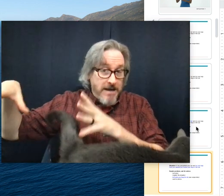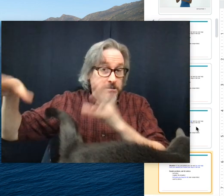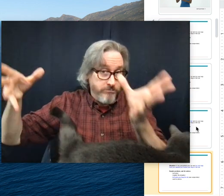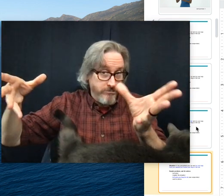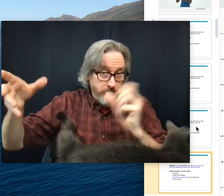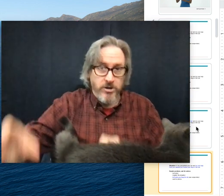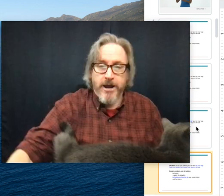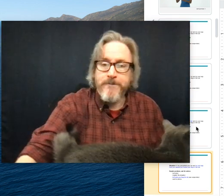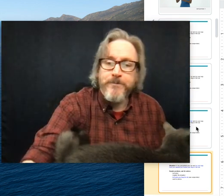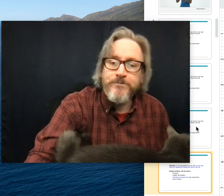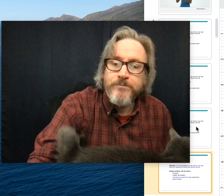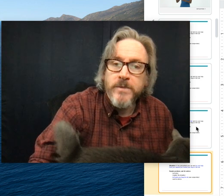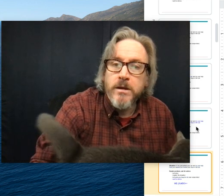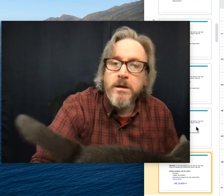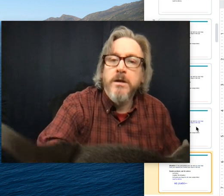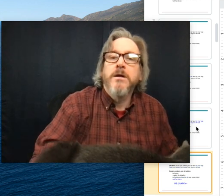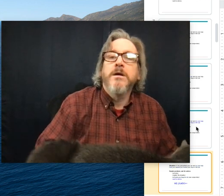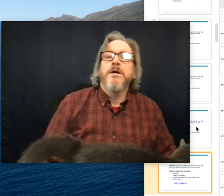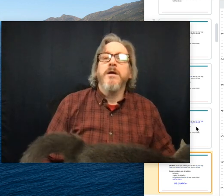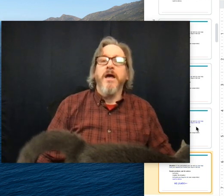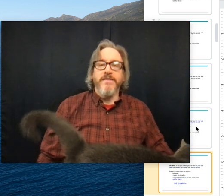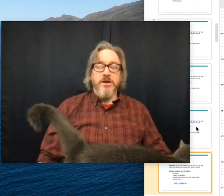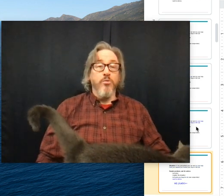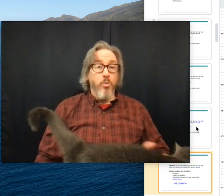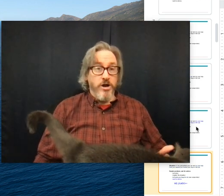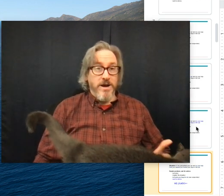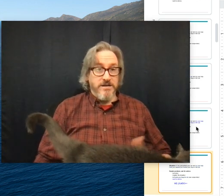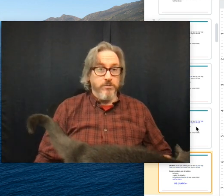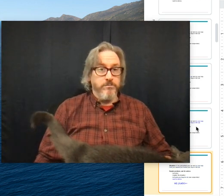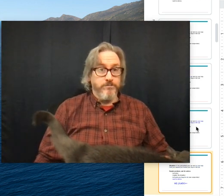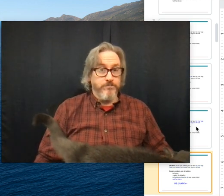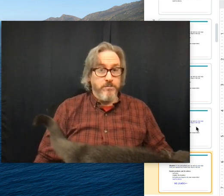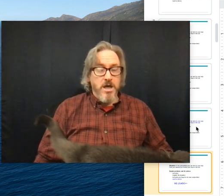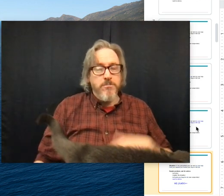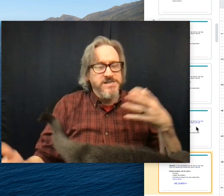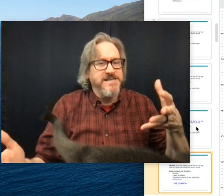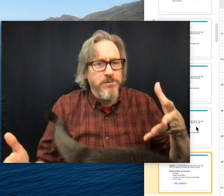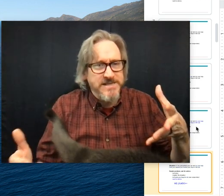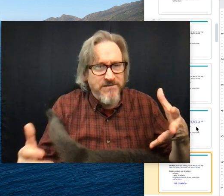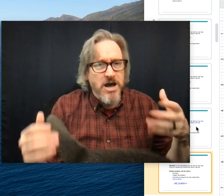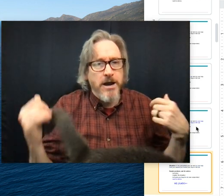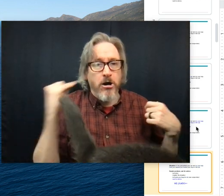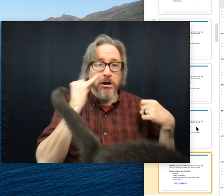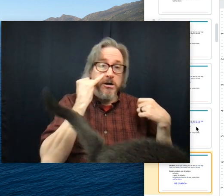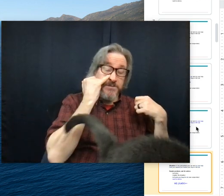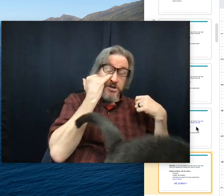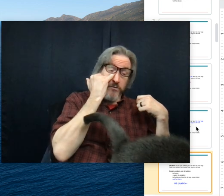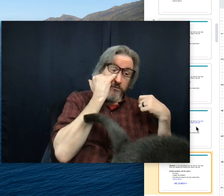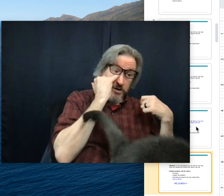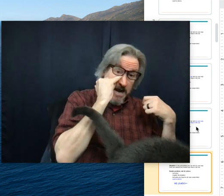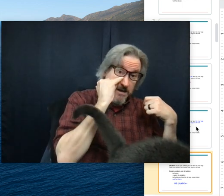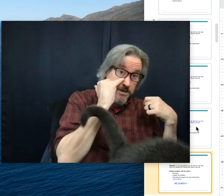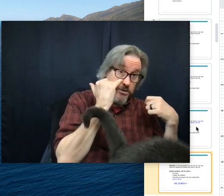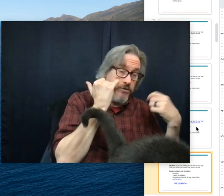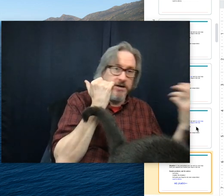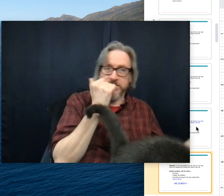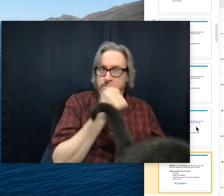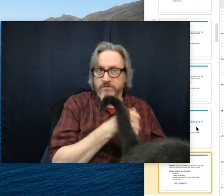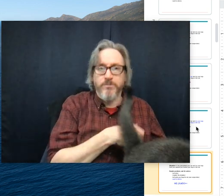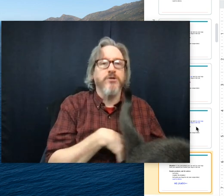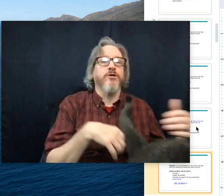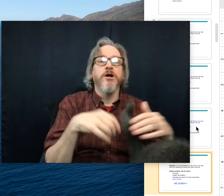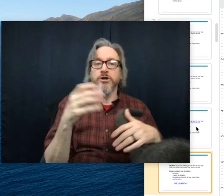do that. Okay. And then what do I do? Most examples they've got are something you forgot to do. You